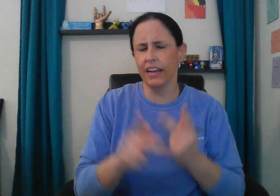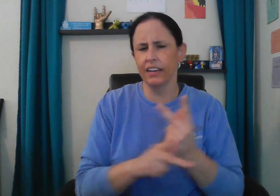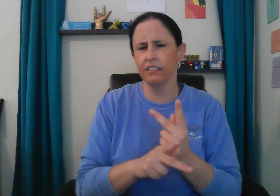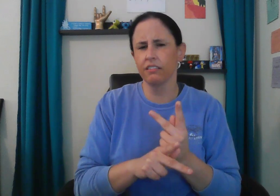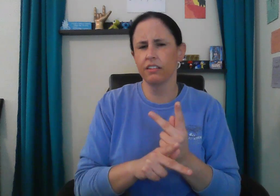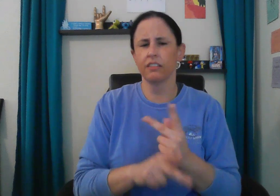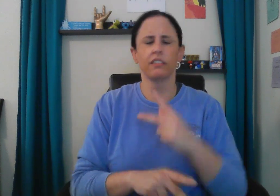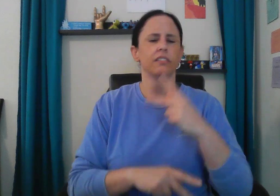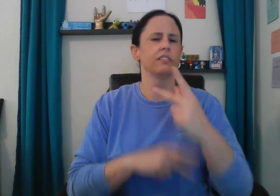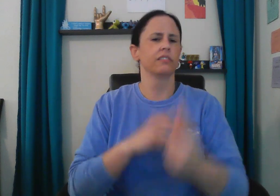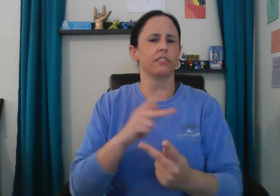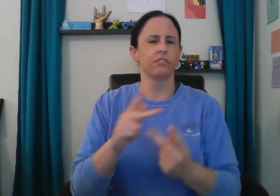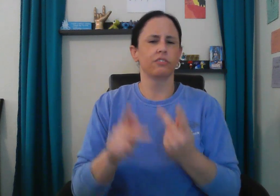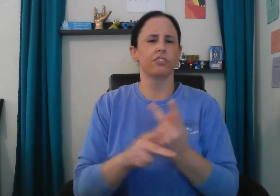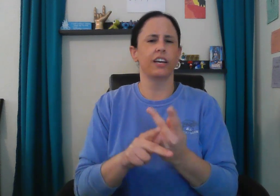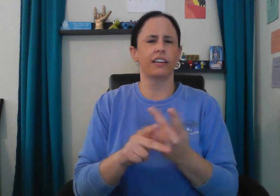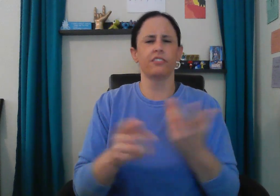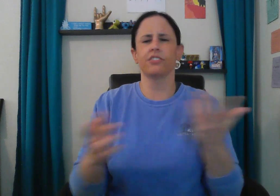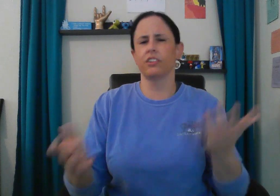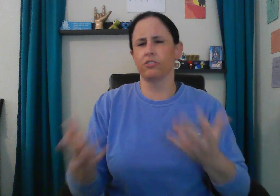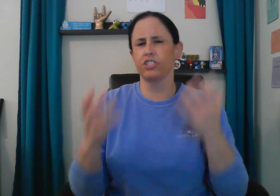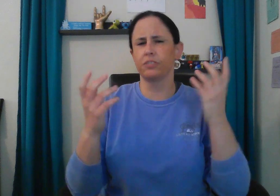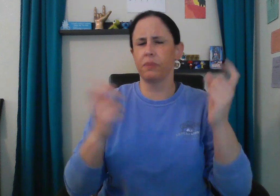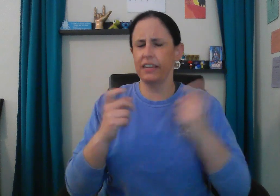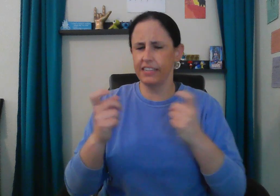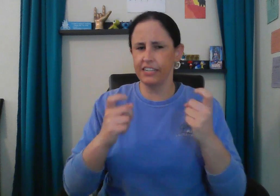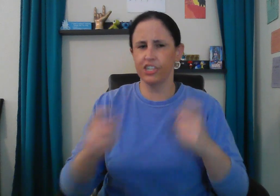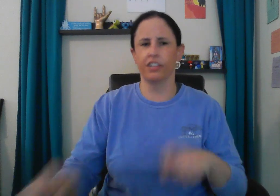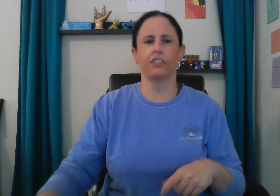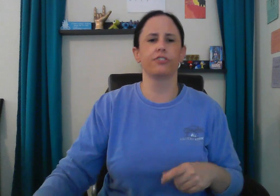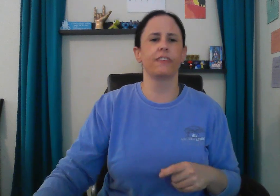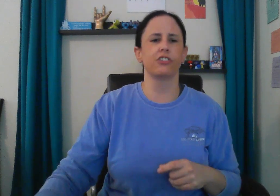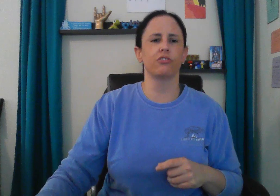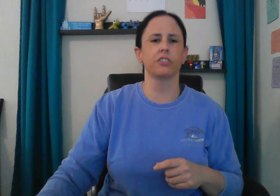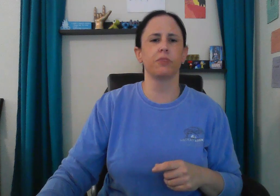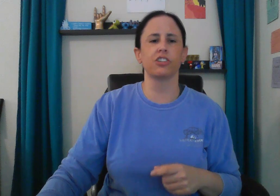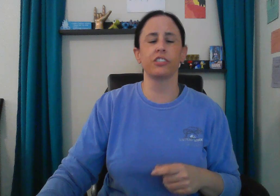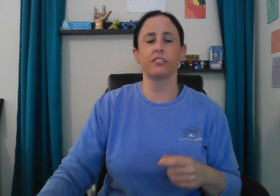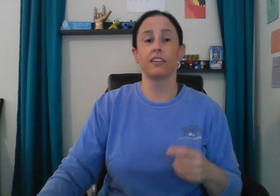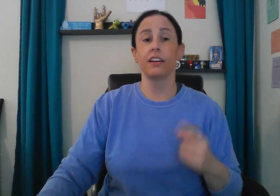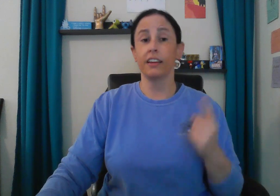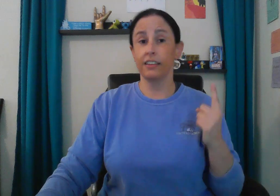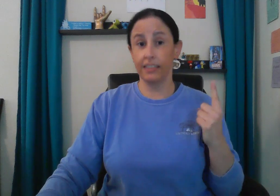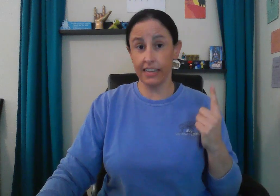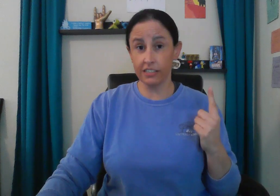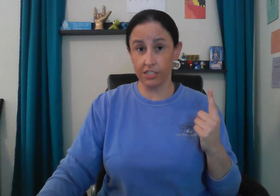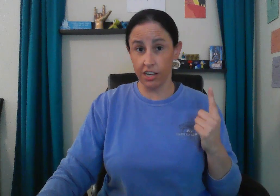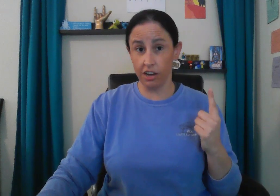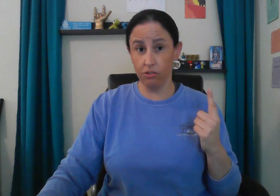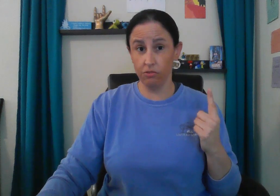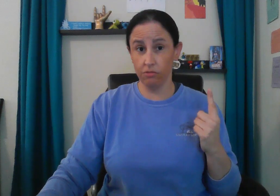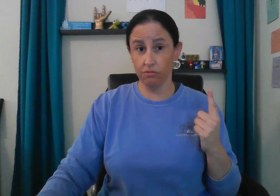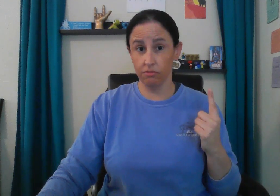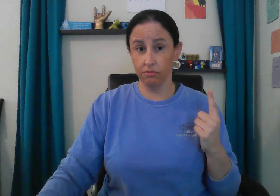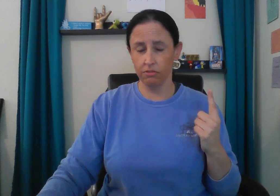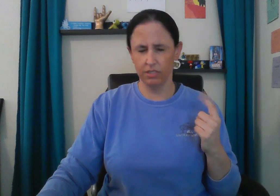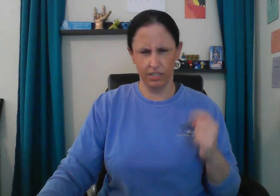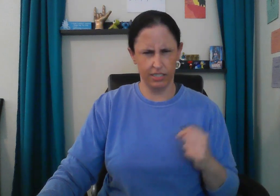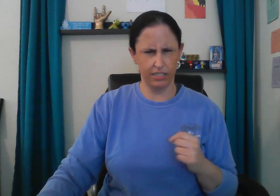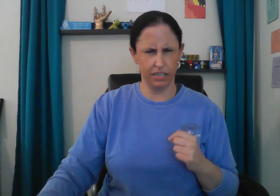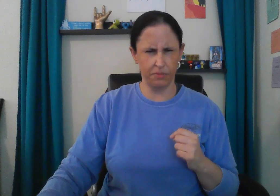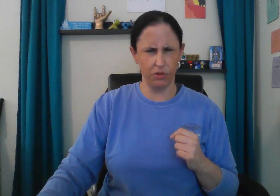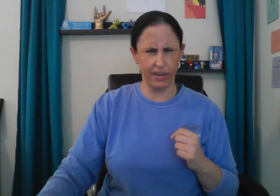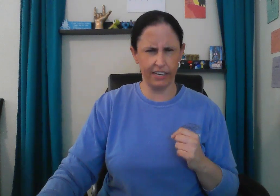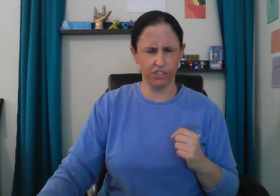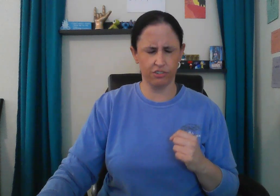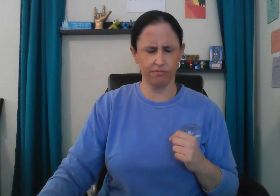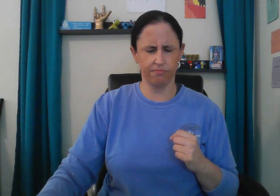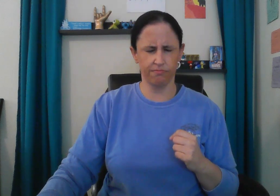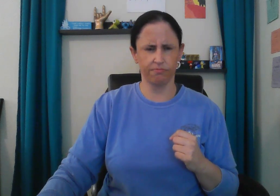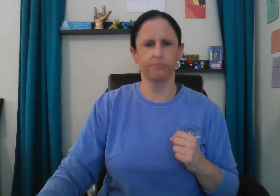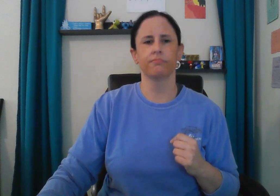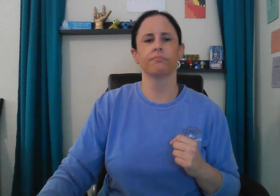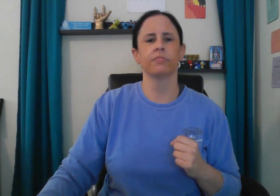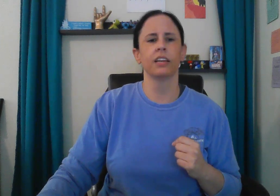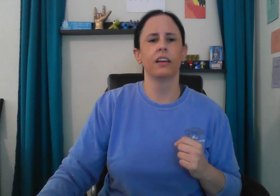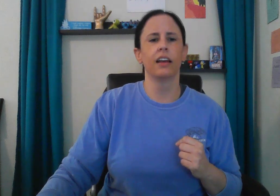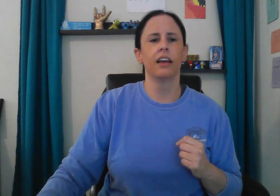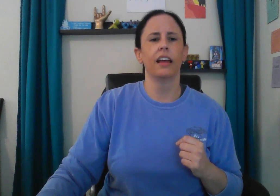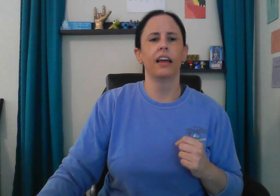kind. Okay, so just pay attention to those facial expressions. Yes, no, WH.